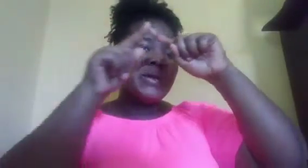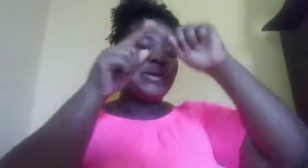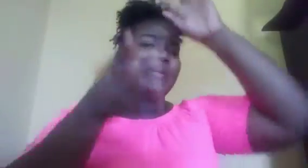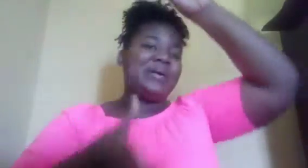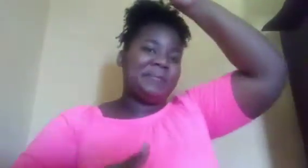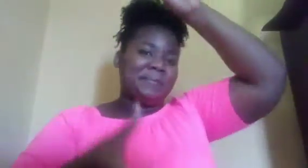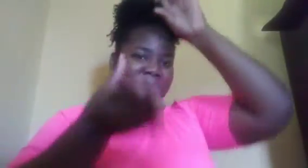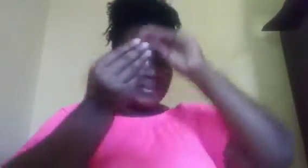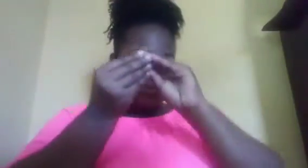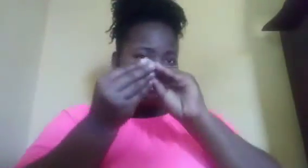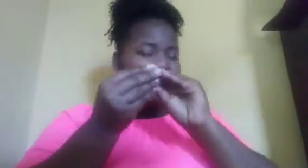The perimeter.